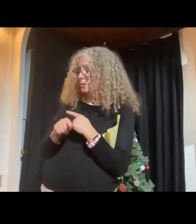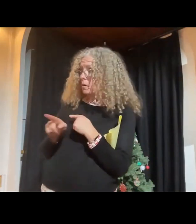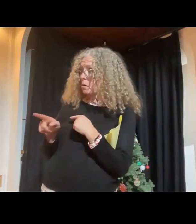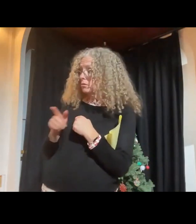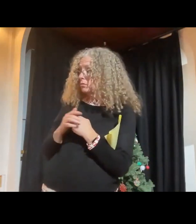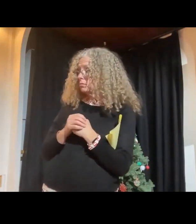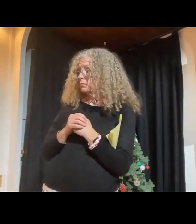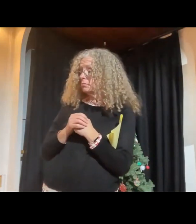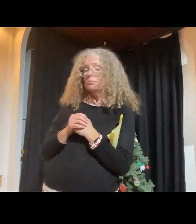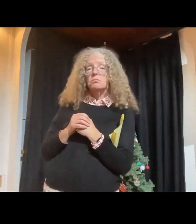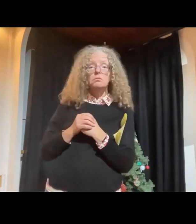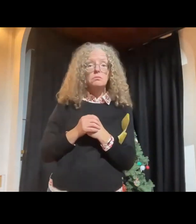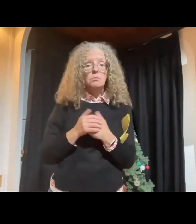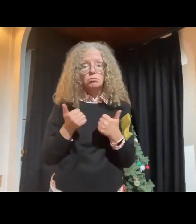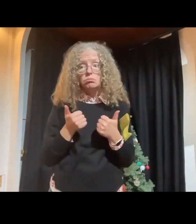Maybe Rachel wants to answer that?